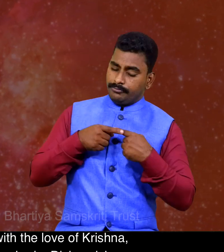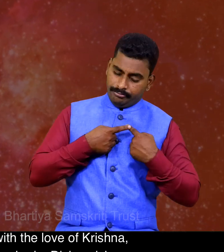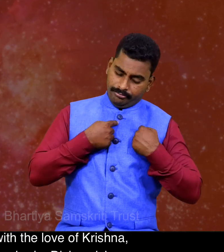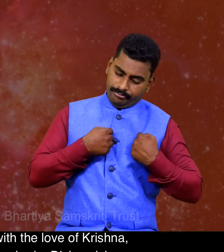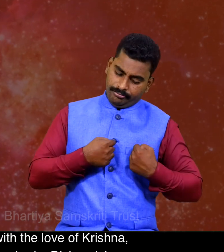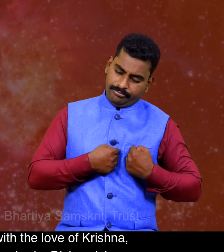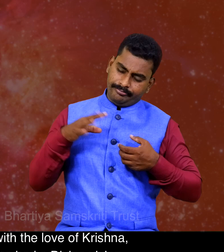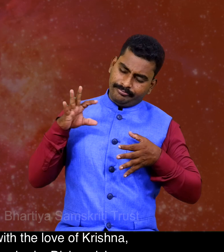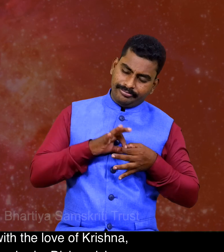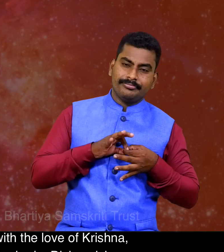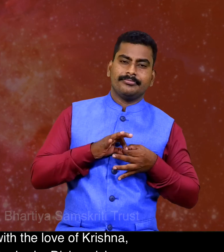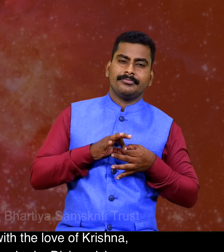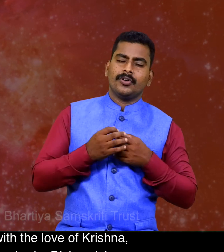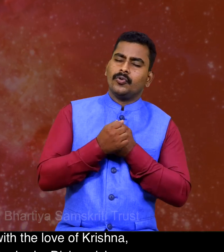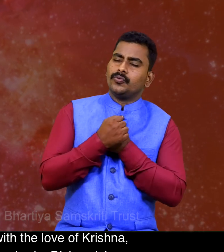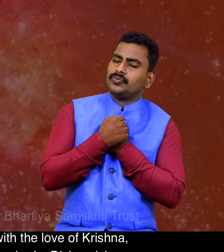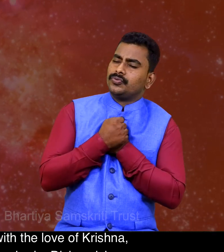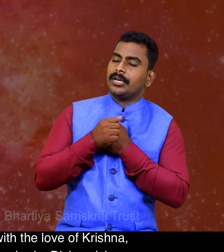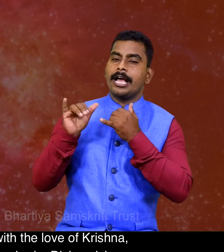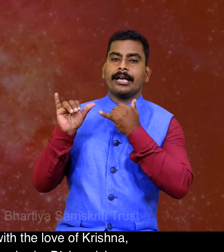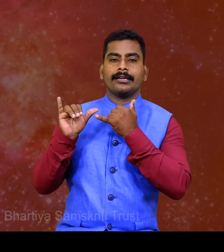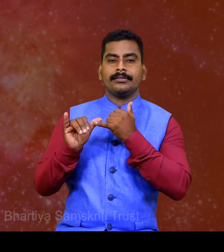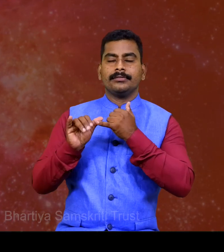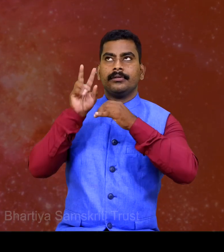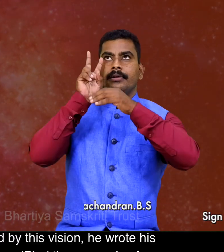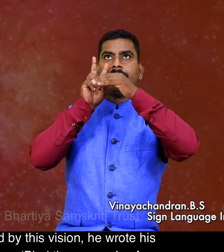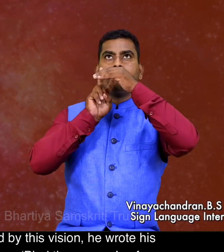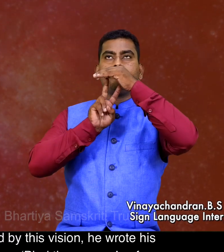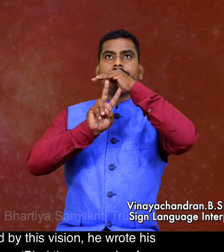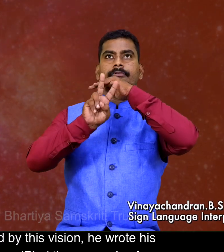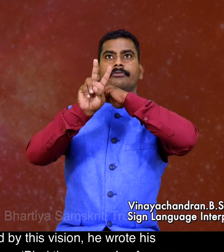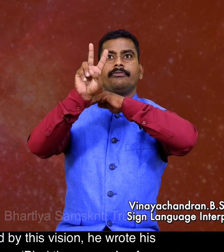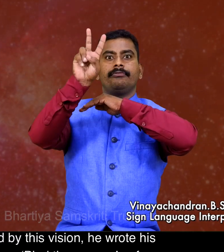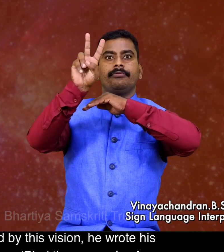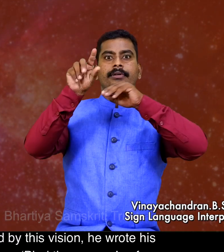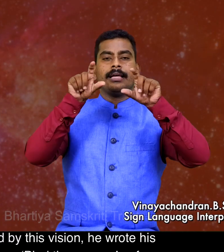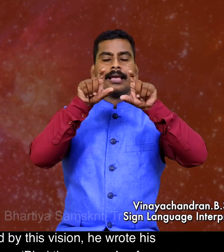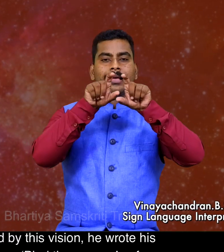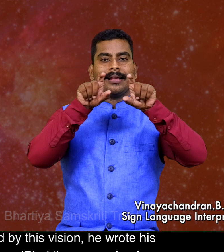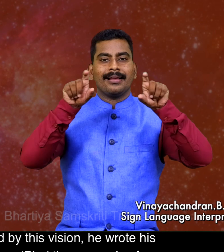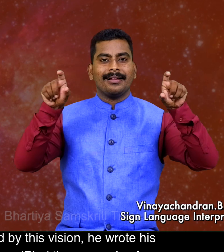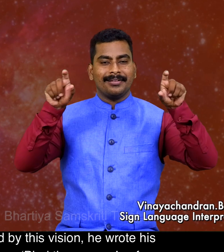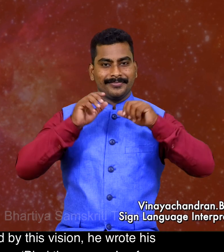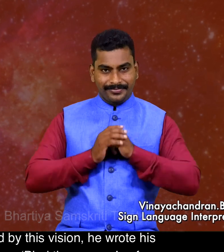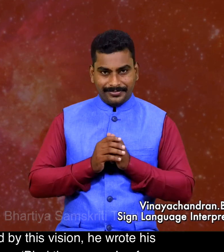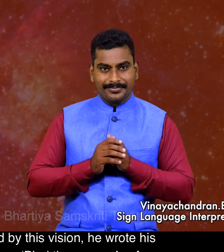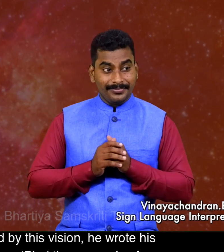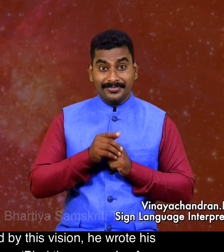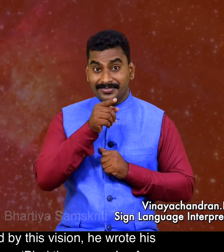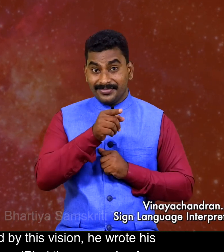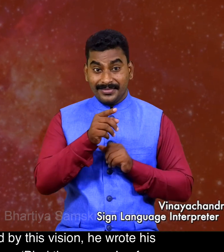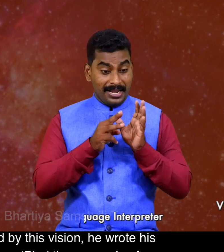Krishna, he had a divine vision. Moved by this vision, he wrote